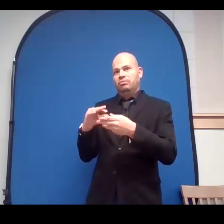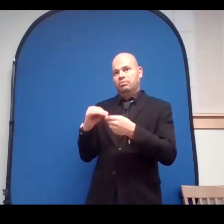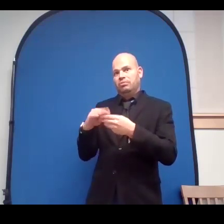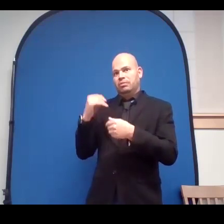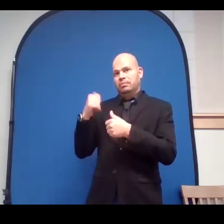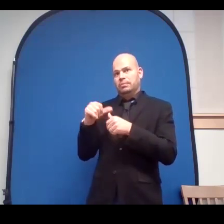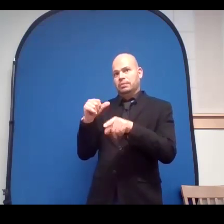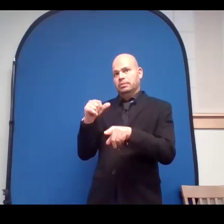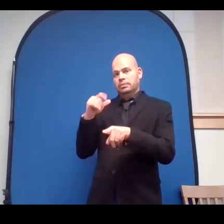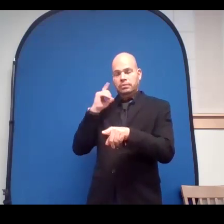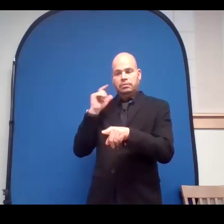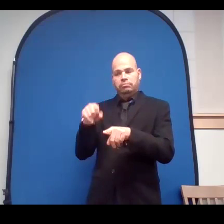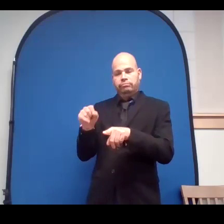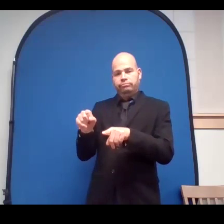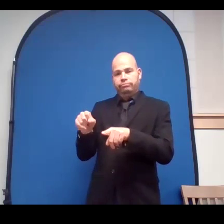And